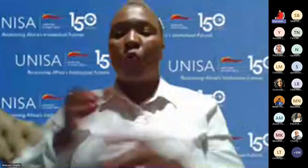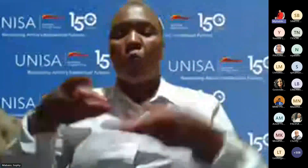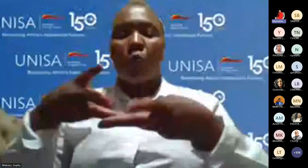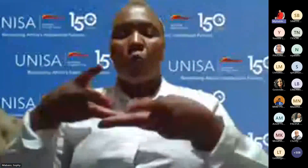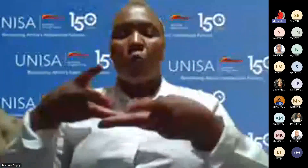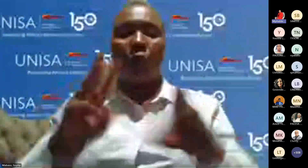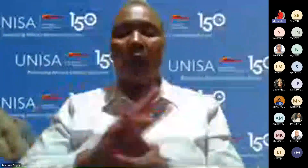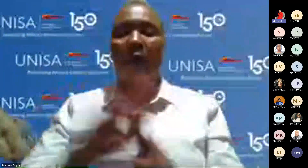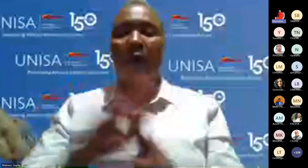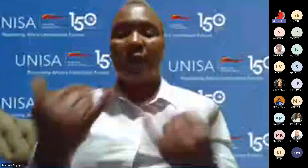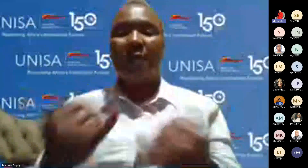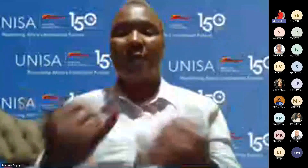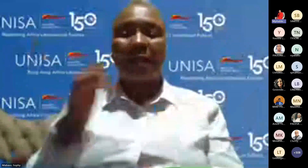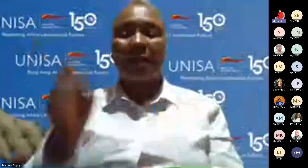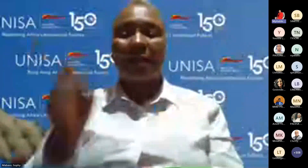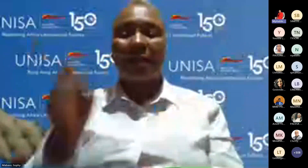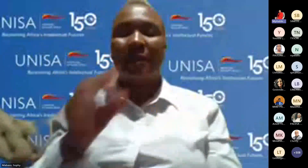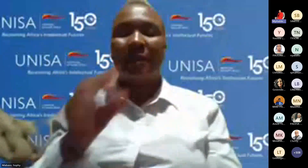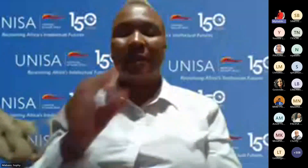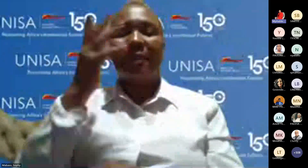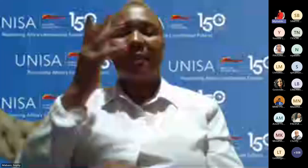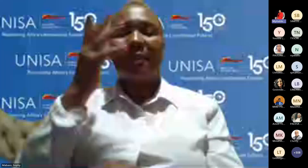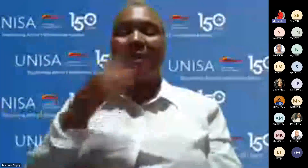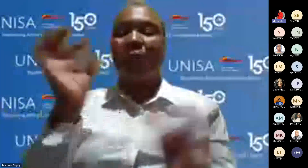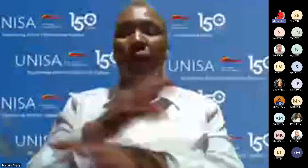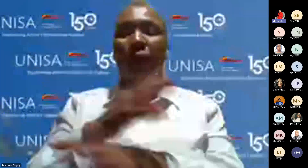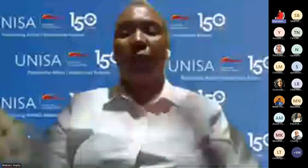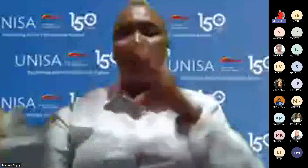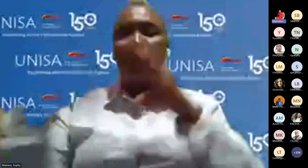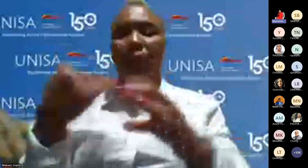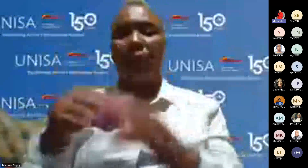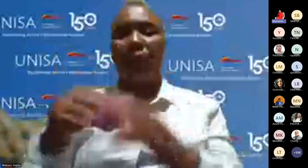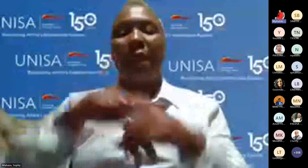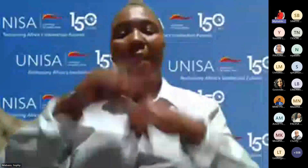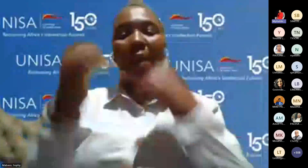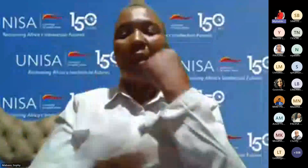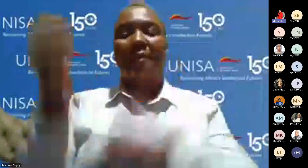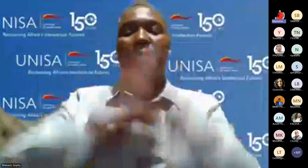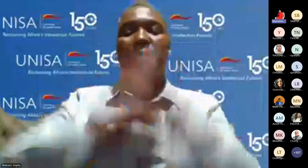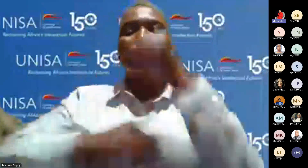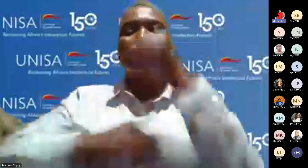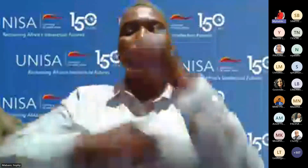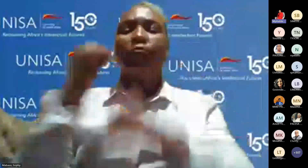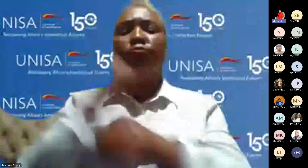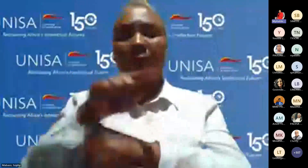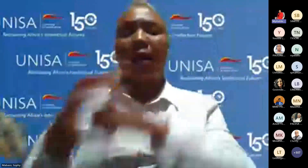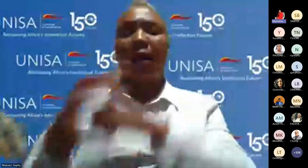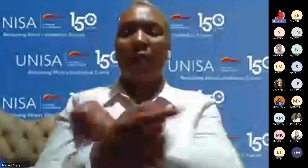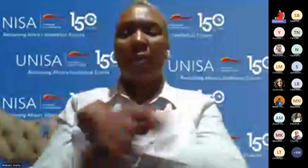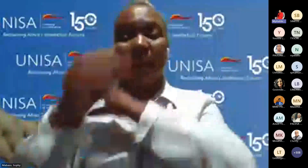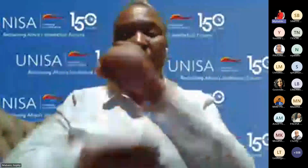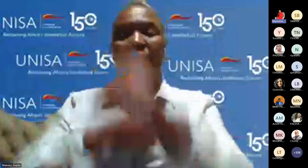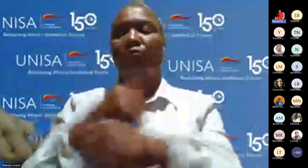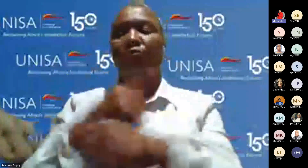not answer emails. Last year, yes, that was happening, but this year is a different story. Like I